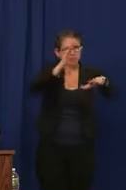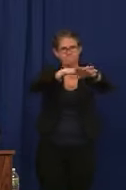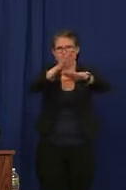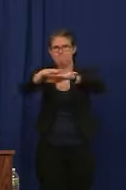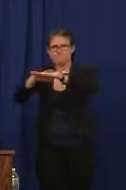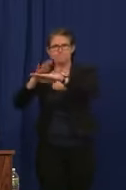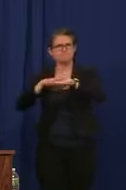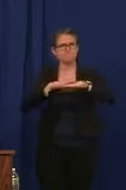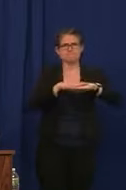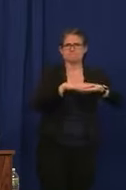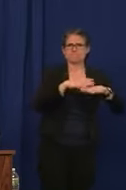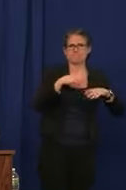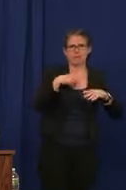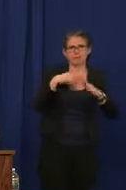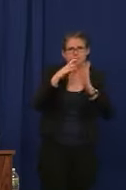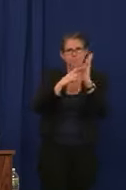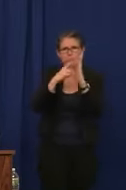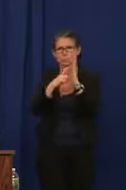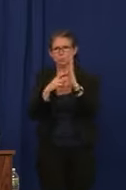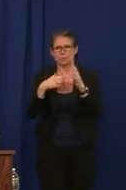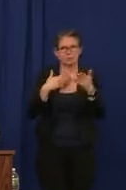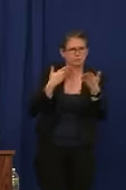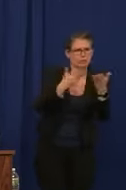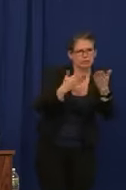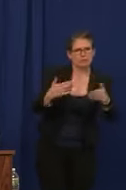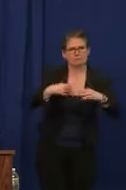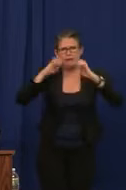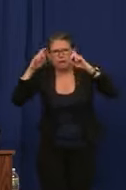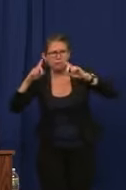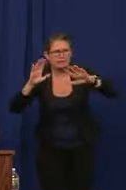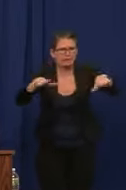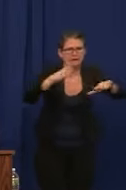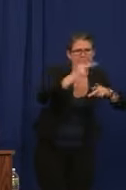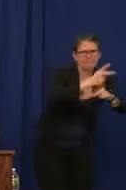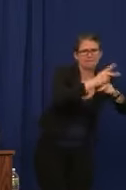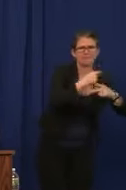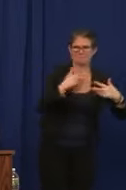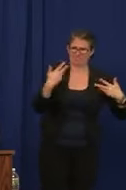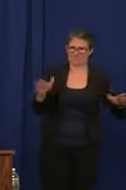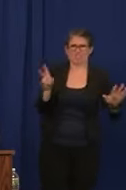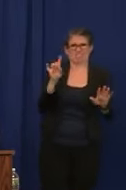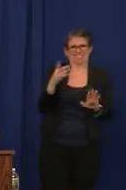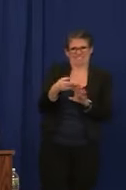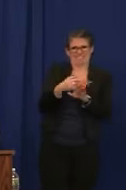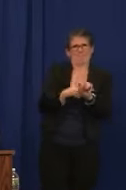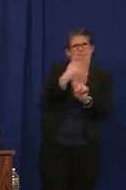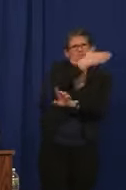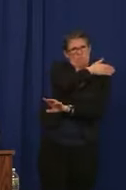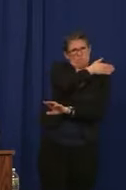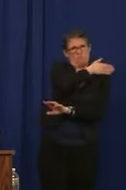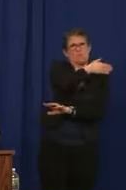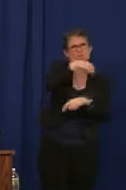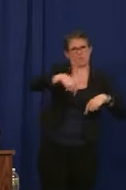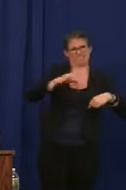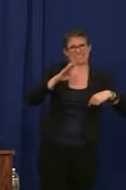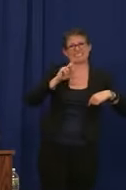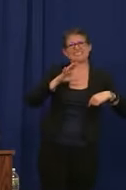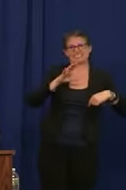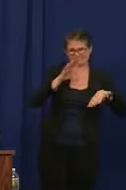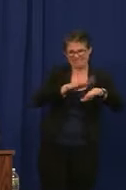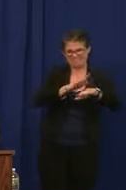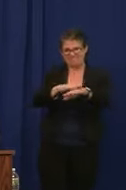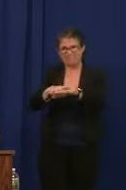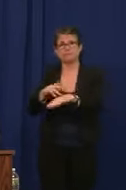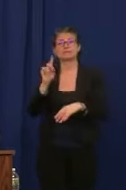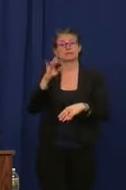And we asked long-term care facilities at that time to take a look at employees of that sort and make sure, for